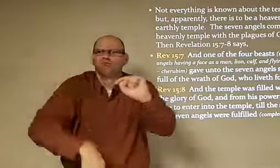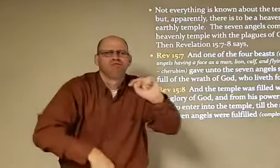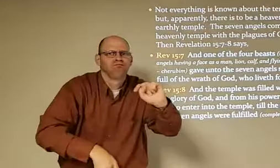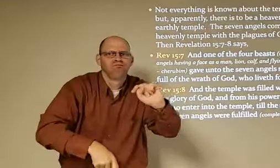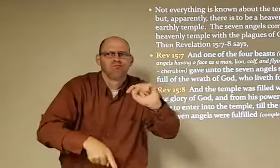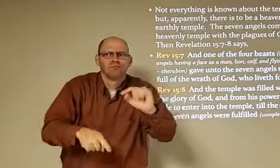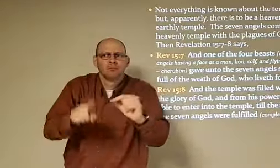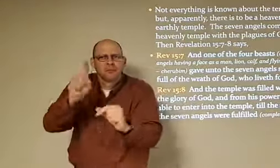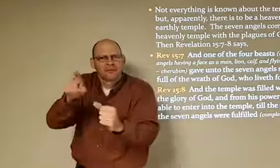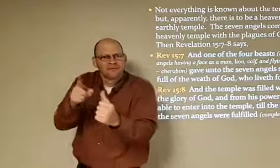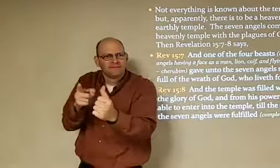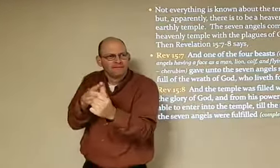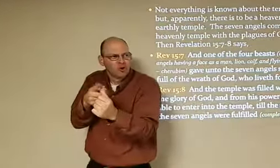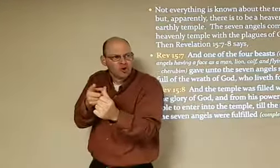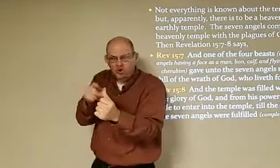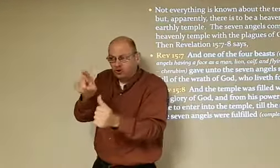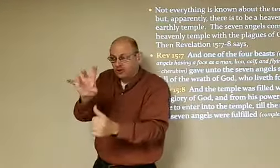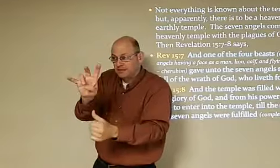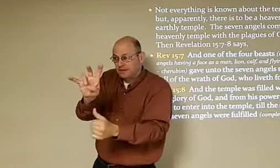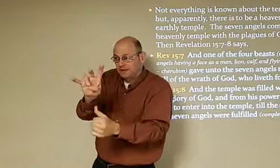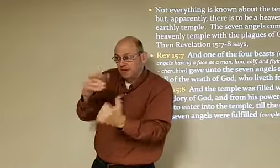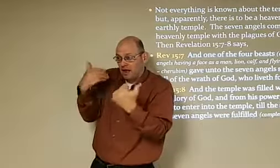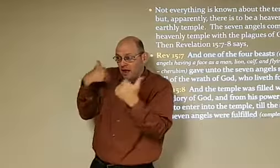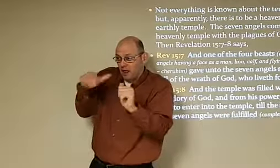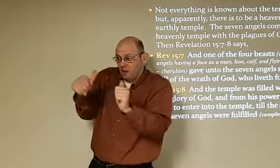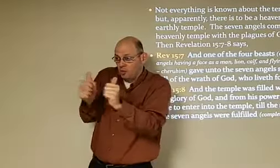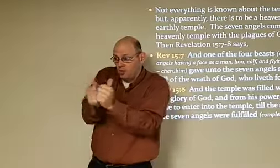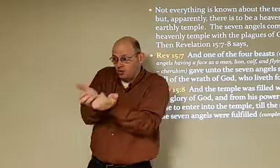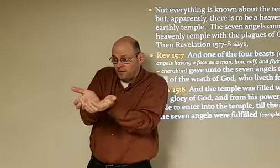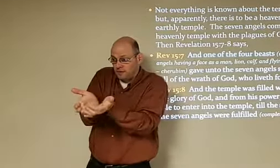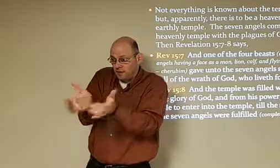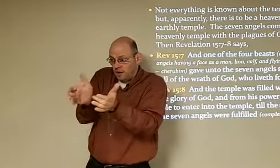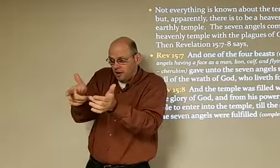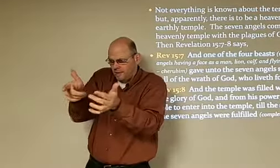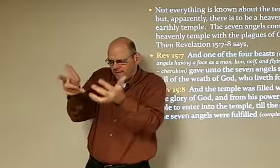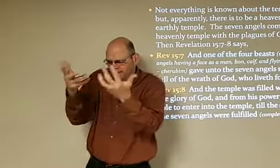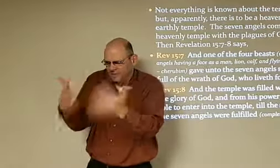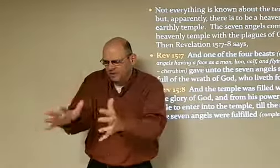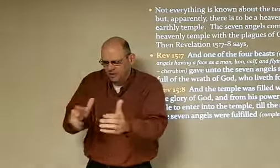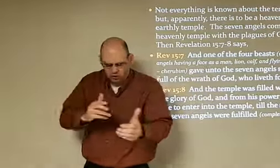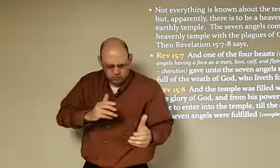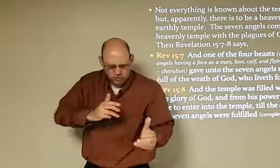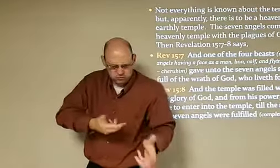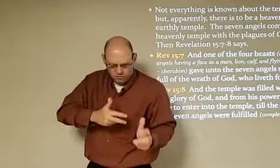no one could enter in, because first the seven angels must